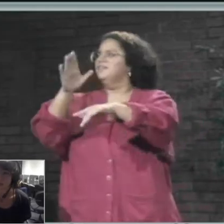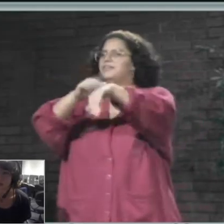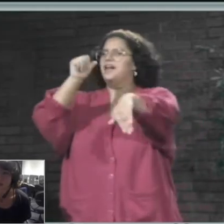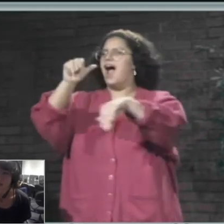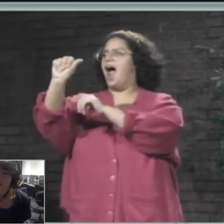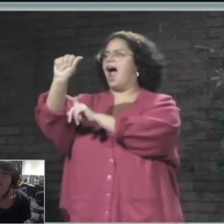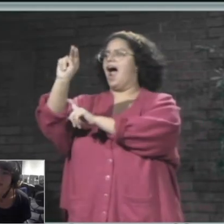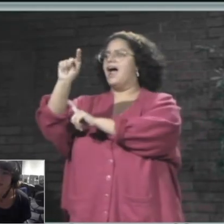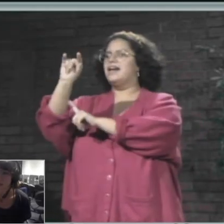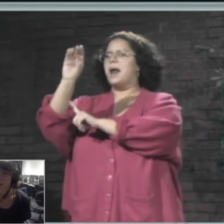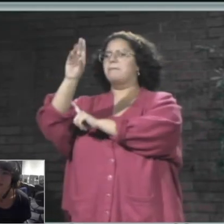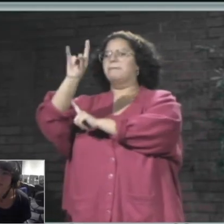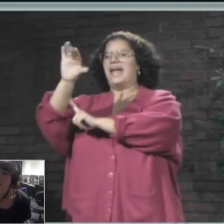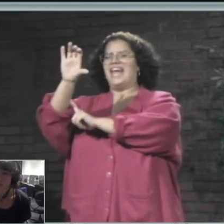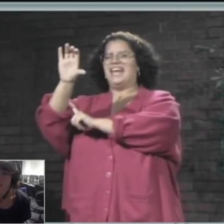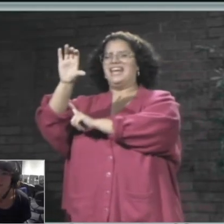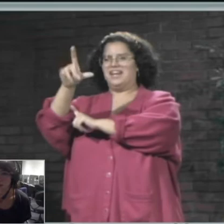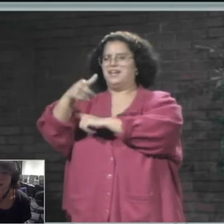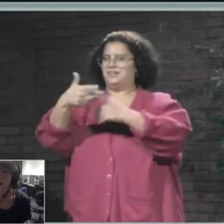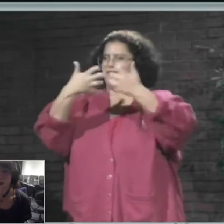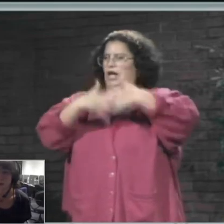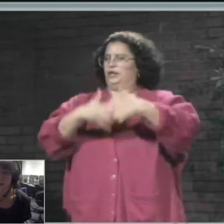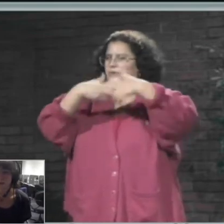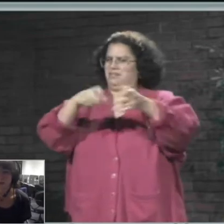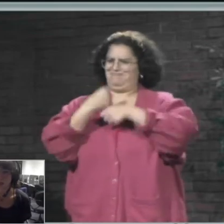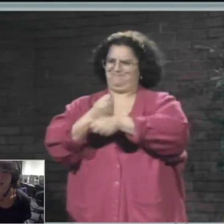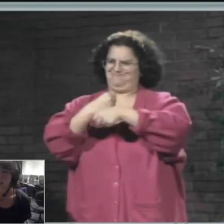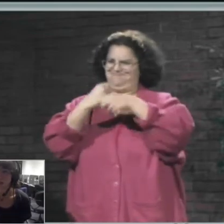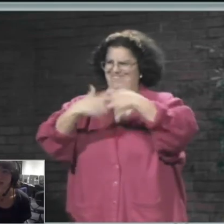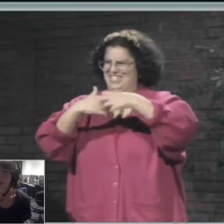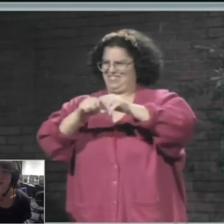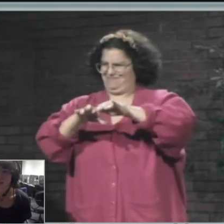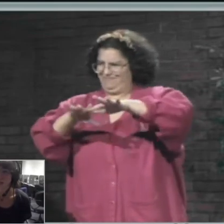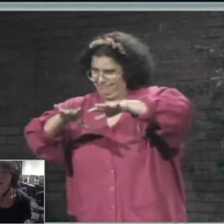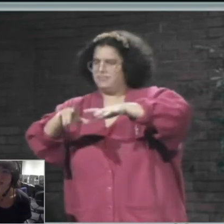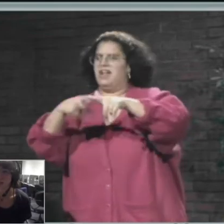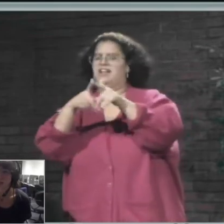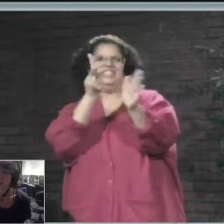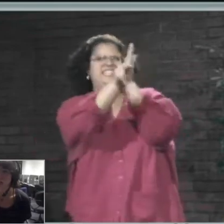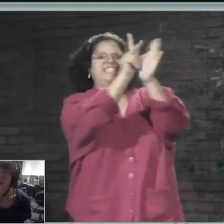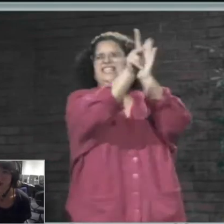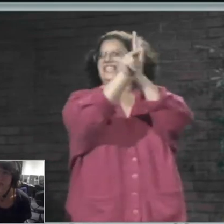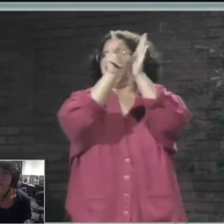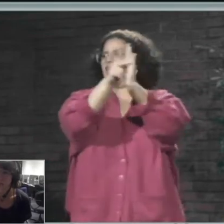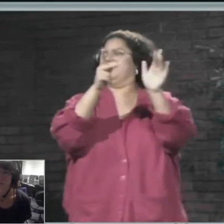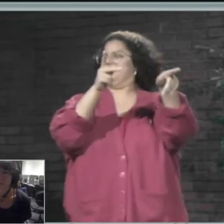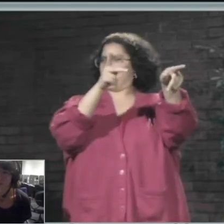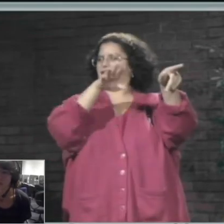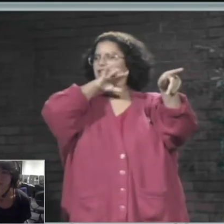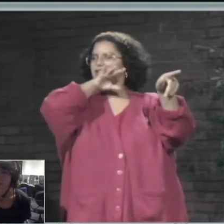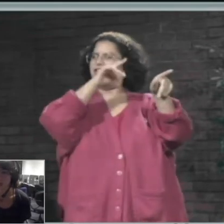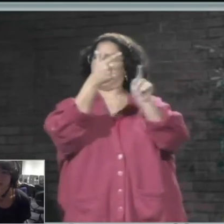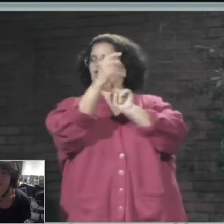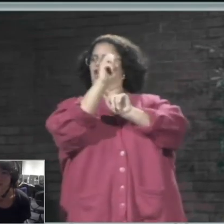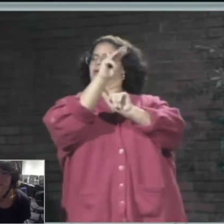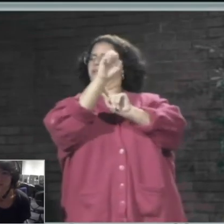that sickness and act as an antibiotic to really stop the infection that's happening and kill all